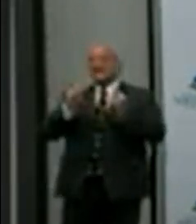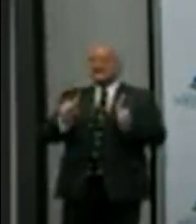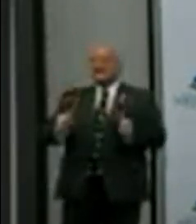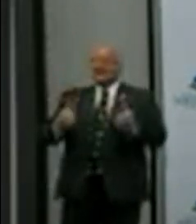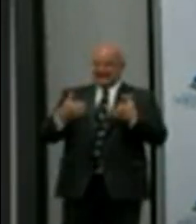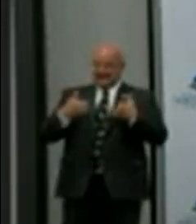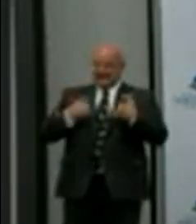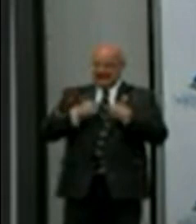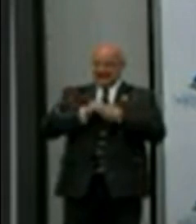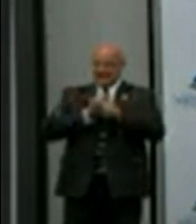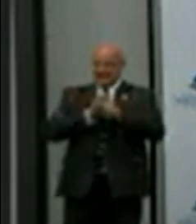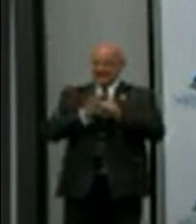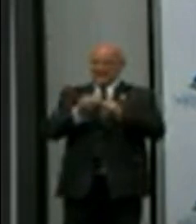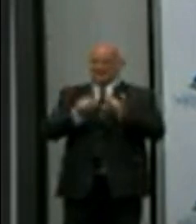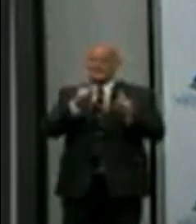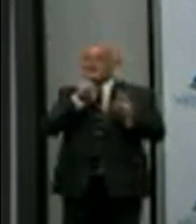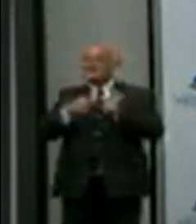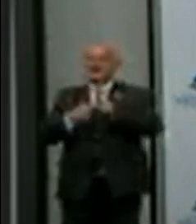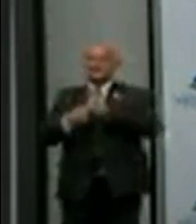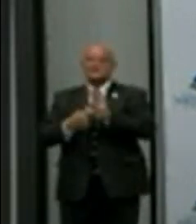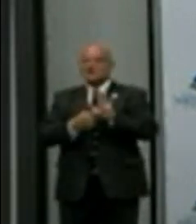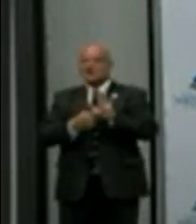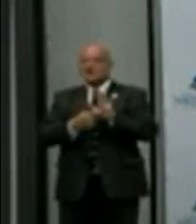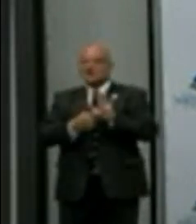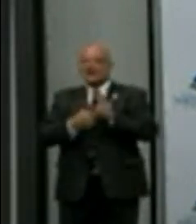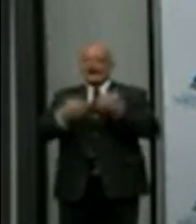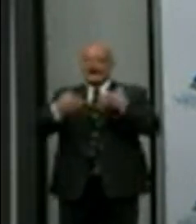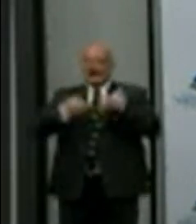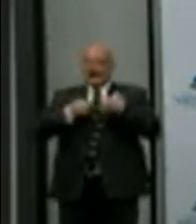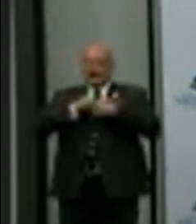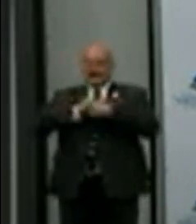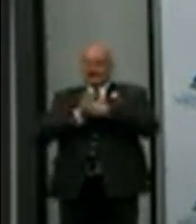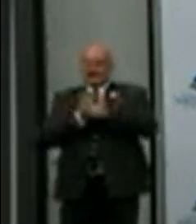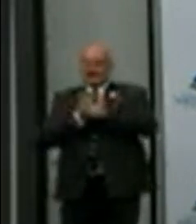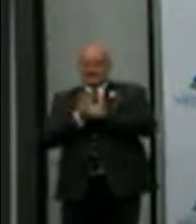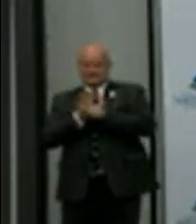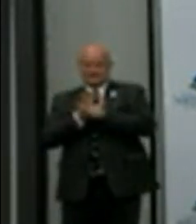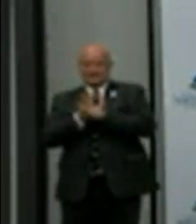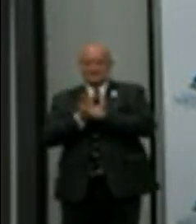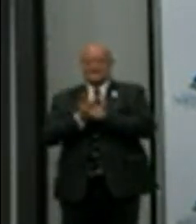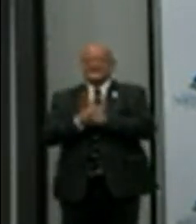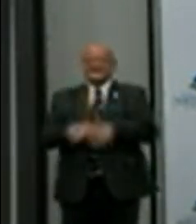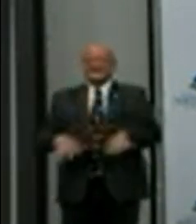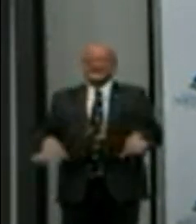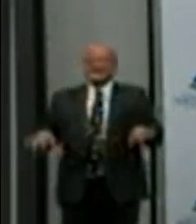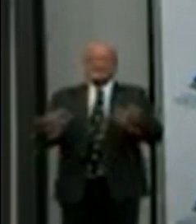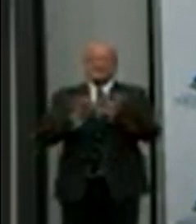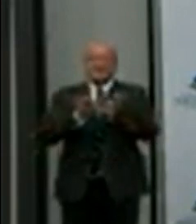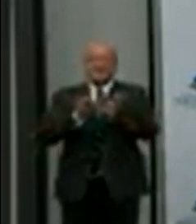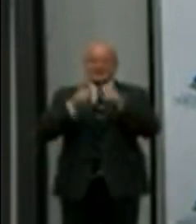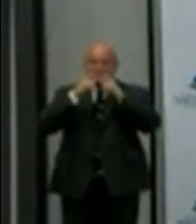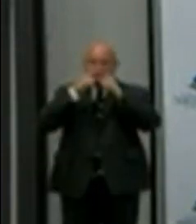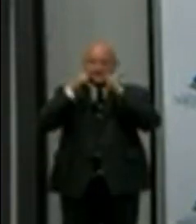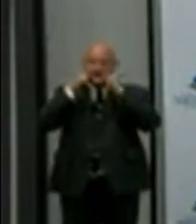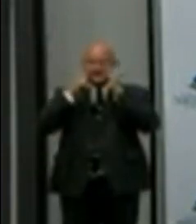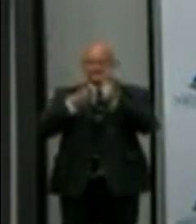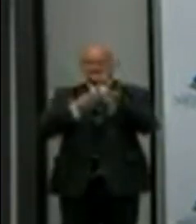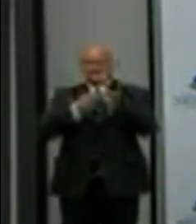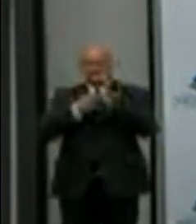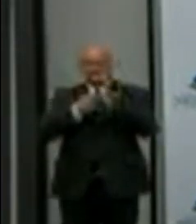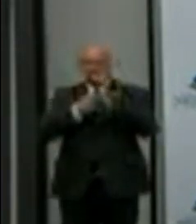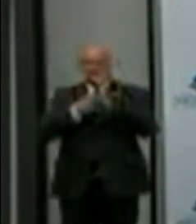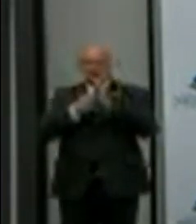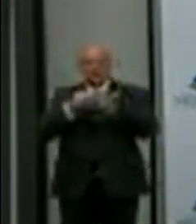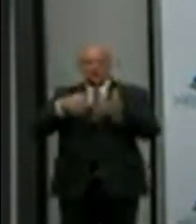asymptomatic, that they could be carrying that virus, and so it is critically important that they wear a mask and